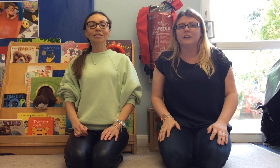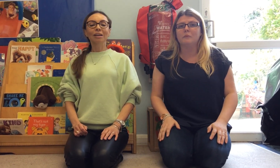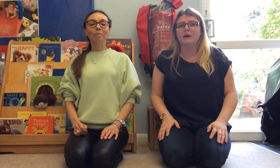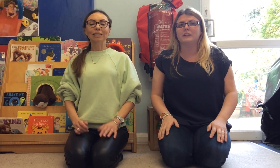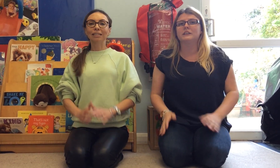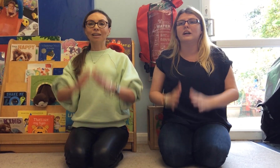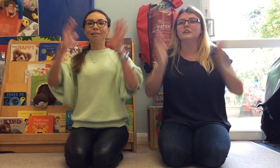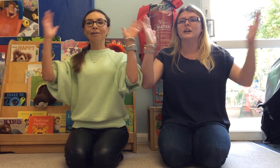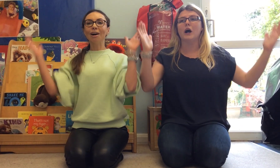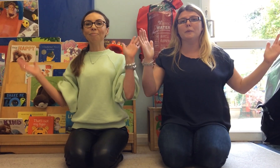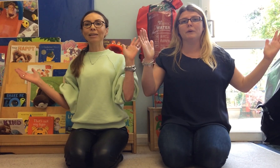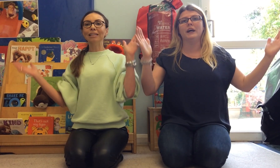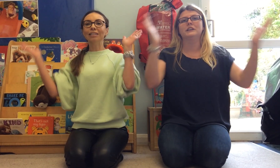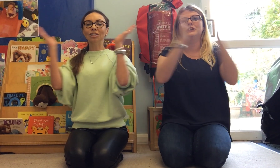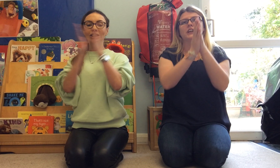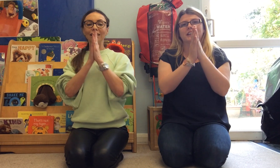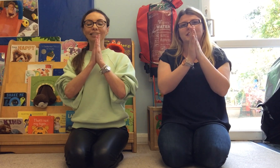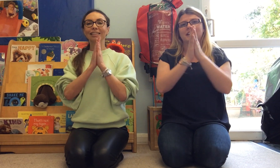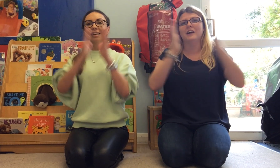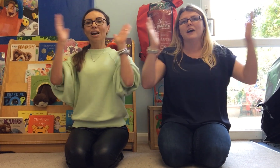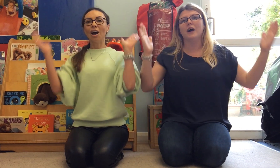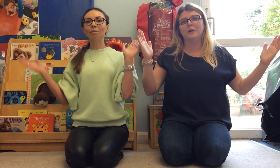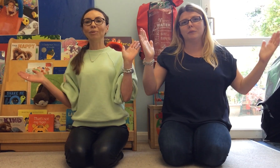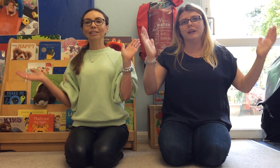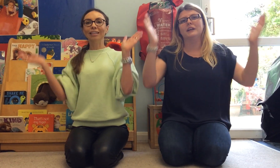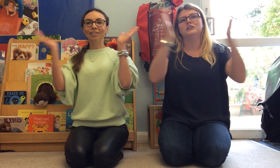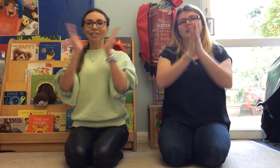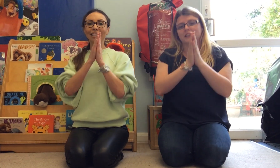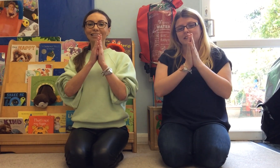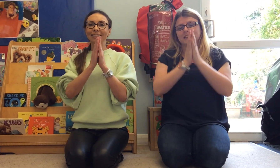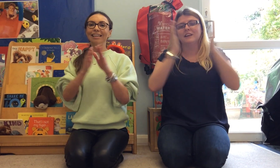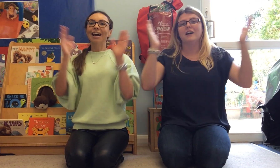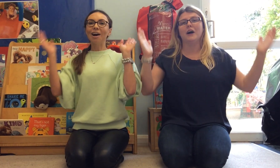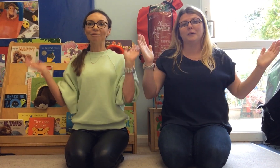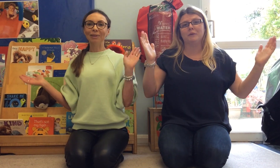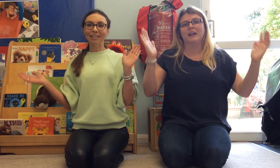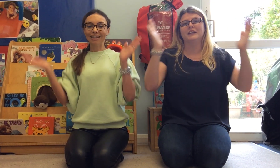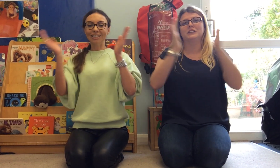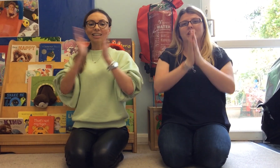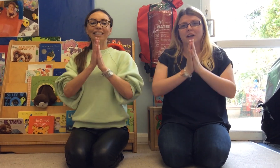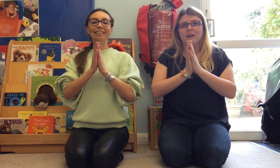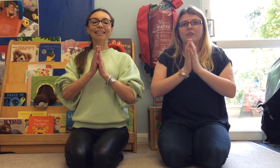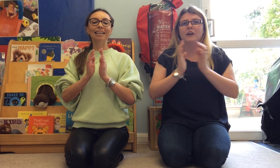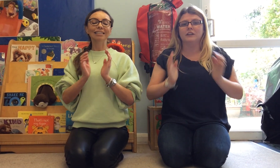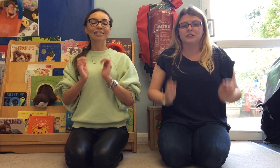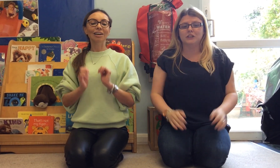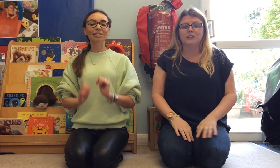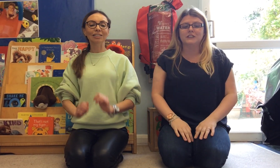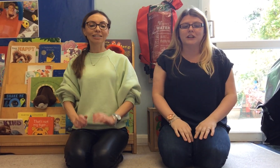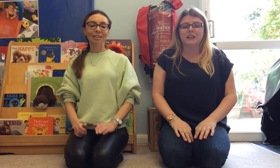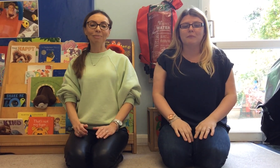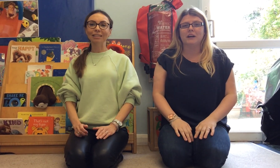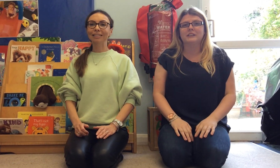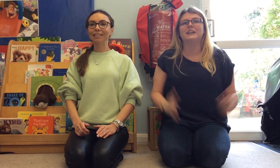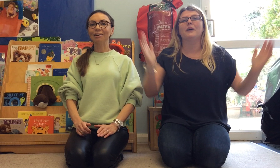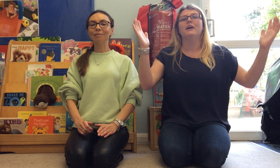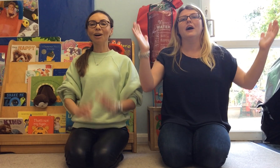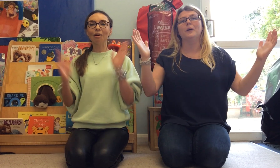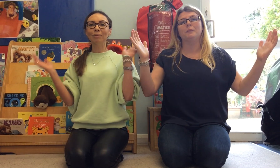the bus go open and shut, open and shut, open and shut. The doors on the bus go open